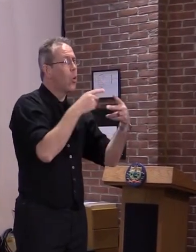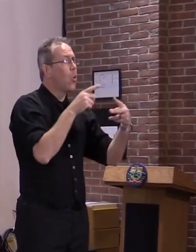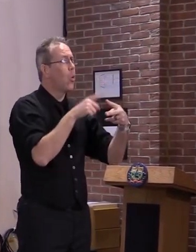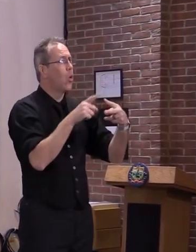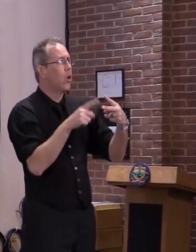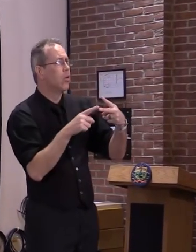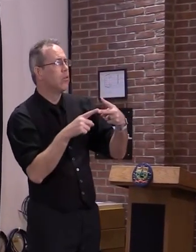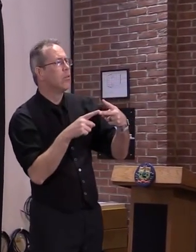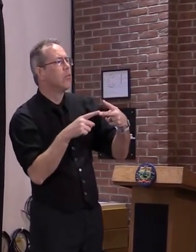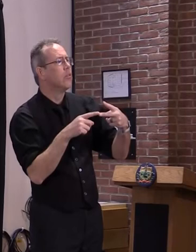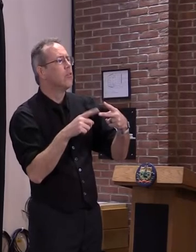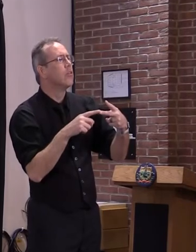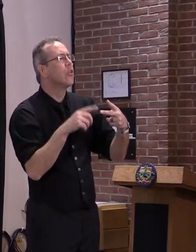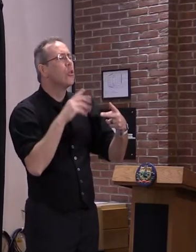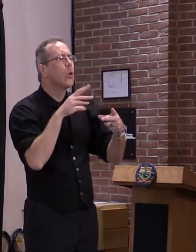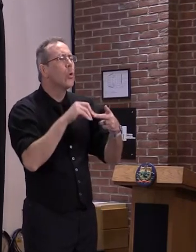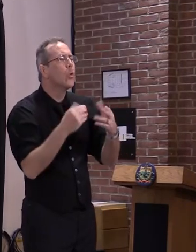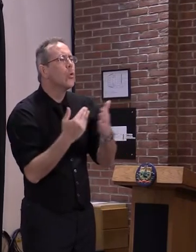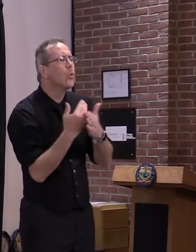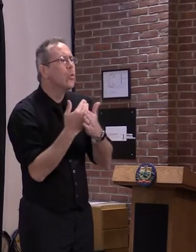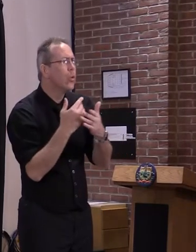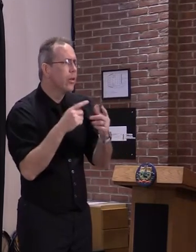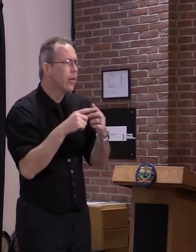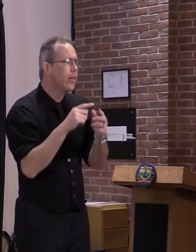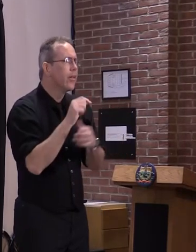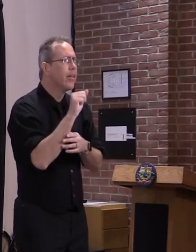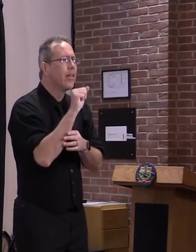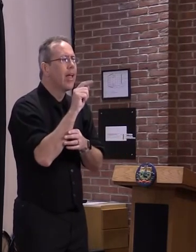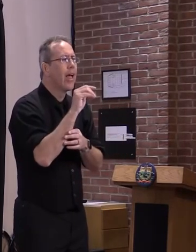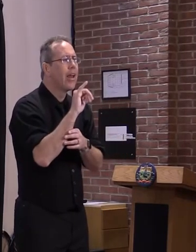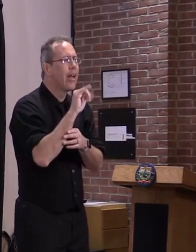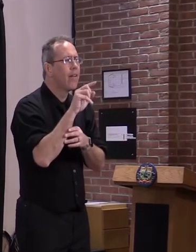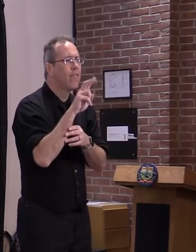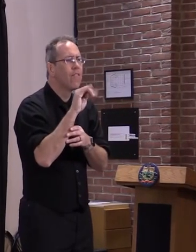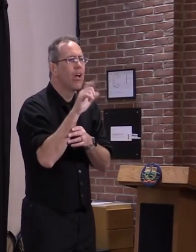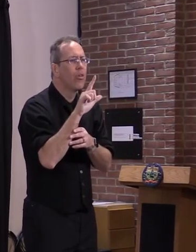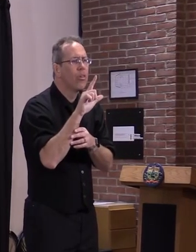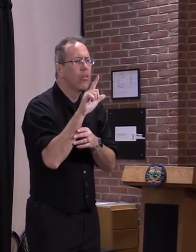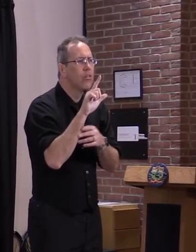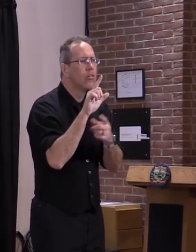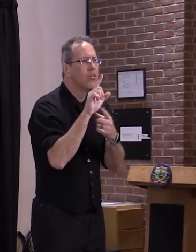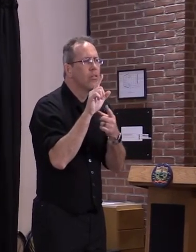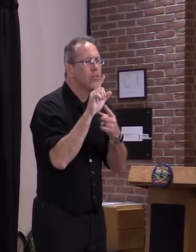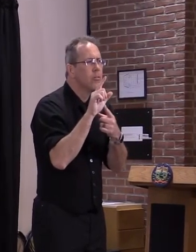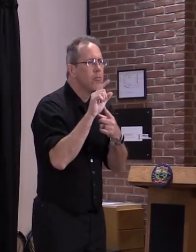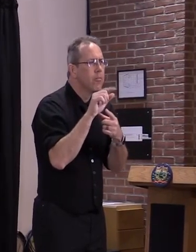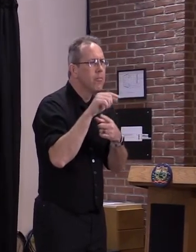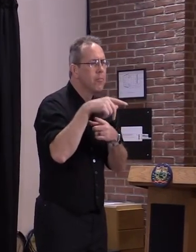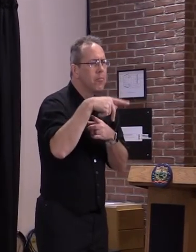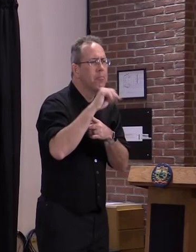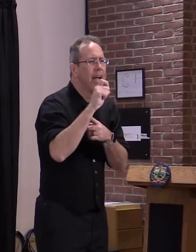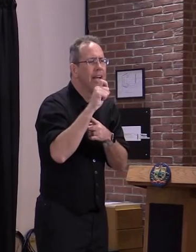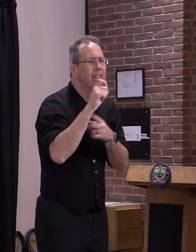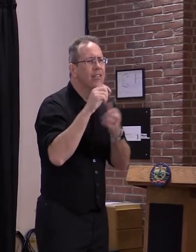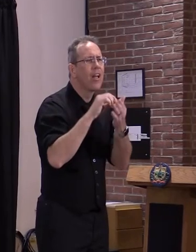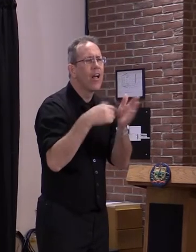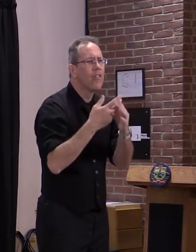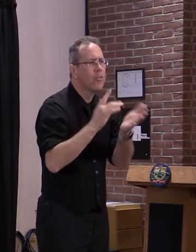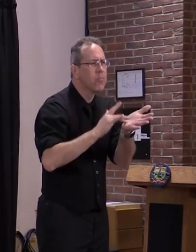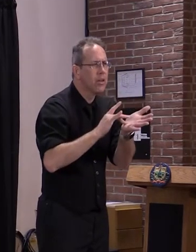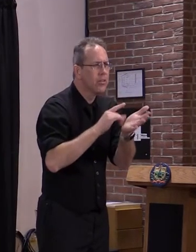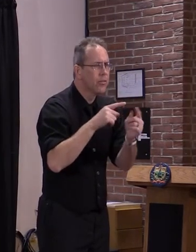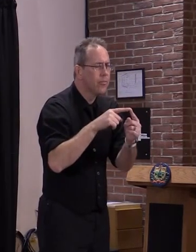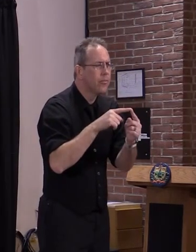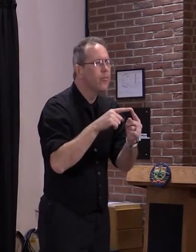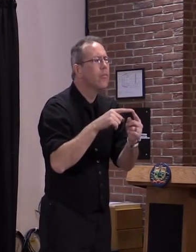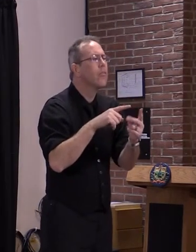newer antiviral drugs, Paxlovid, Molnupiravir, and any other new pills that come out and are shown